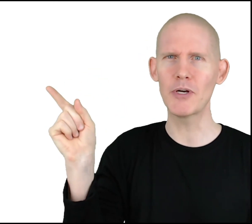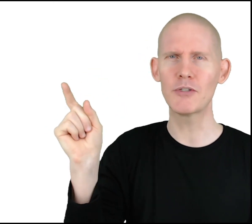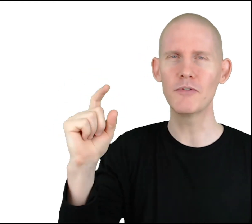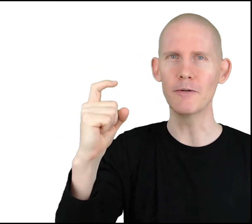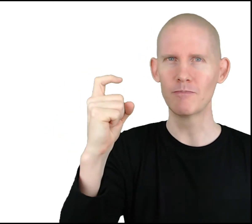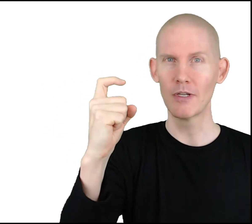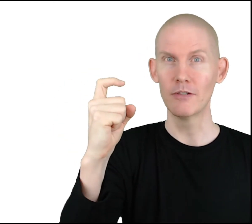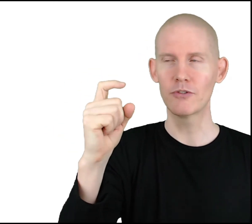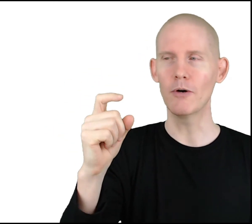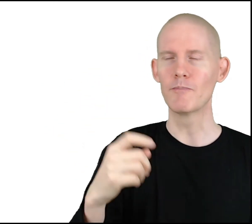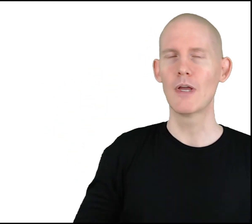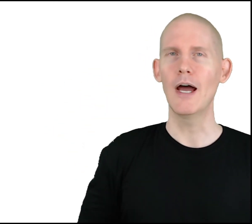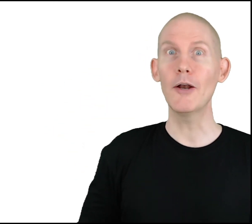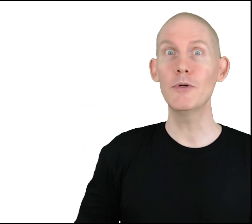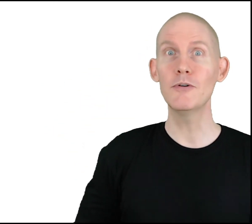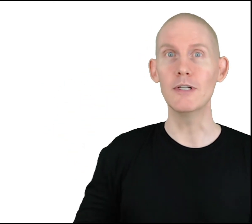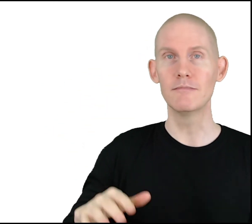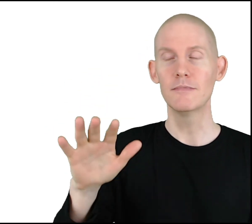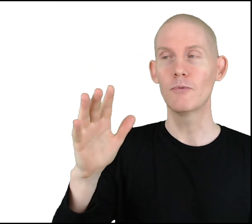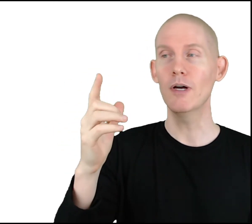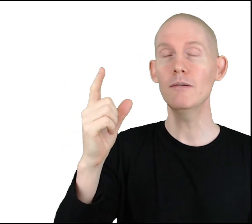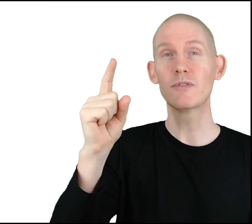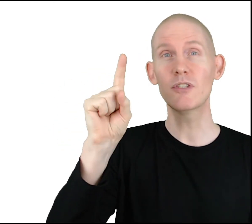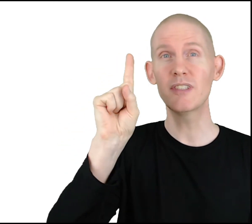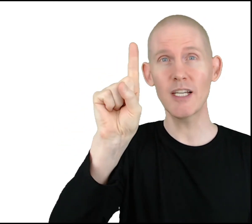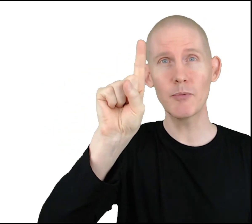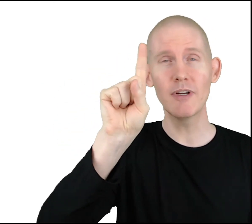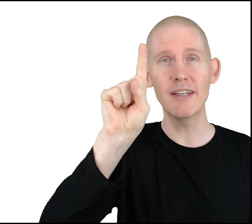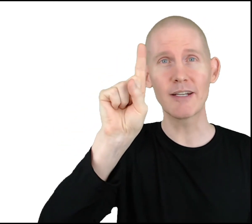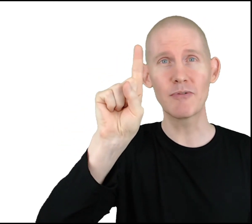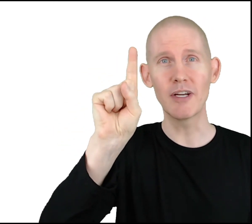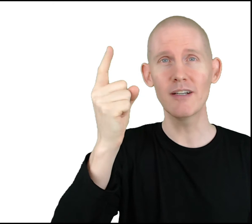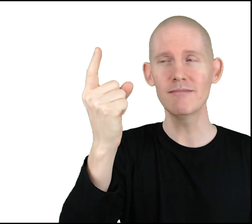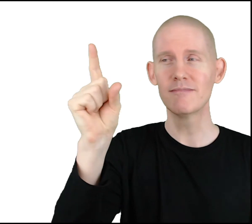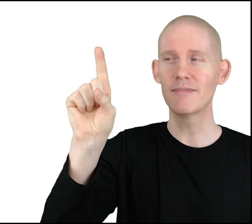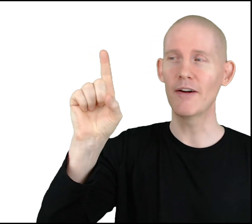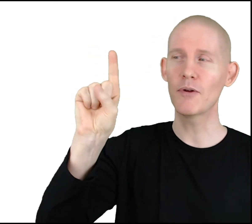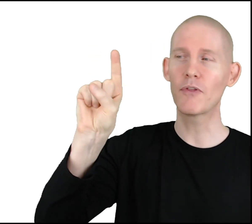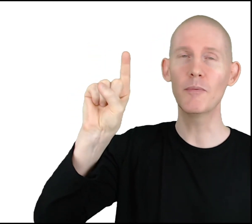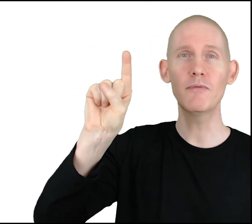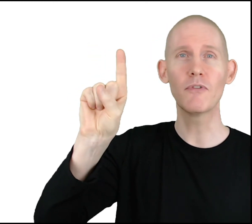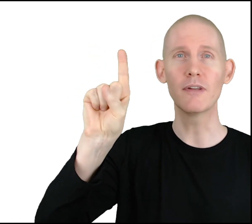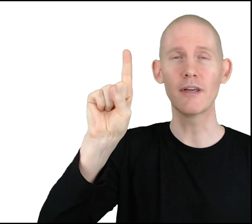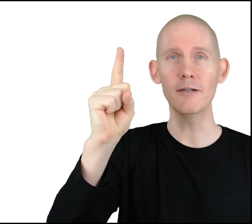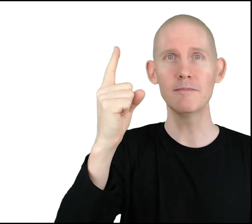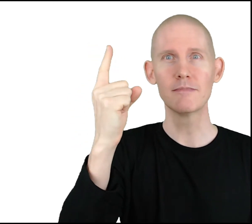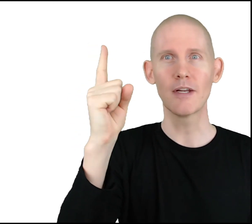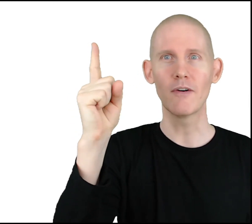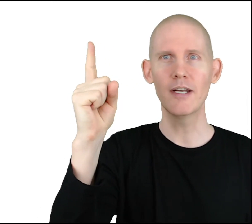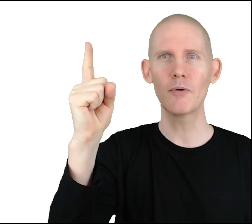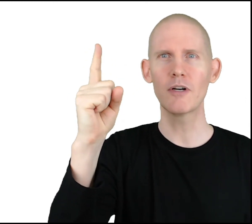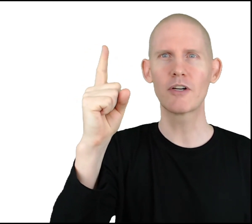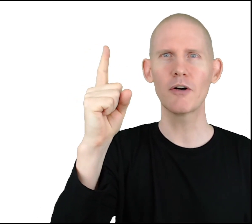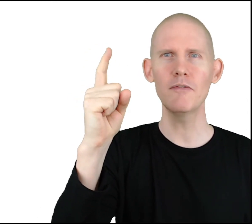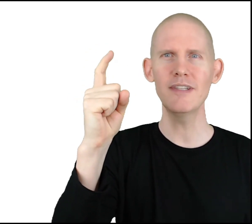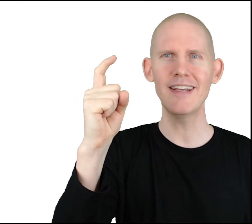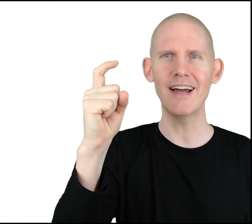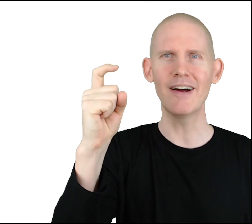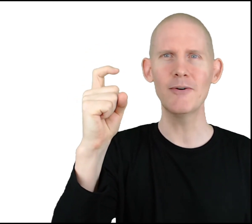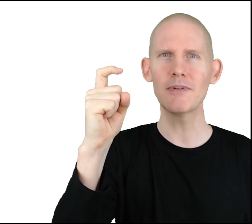view. So how do we do it? Well, just stick up your index finger, have your thumb in front there. All right, now we're going to curve it down like